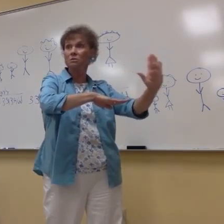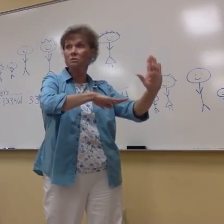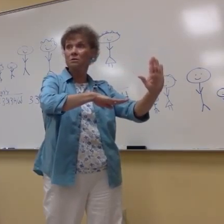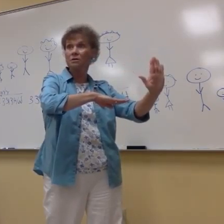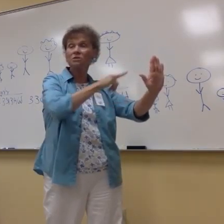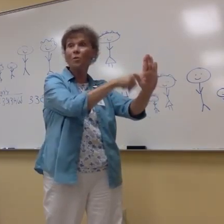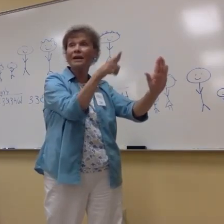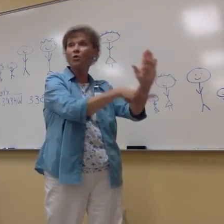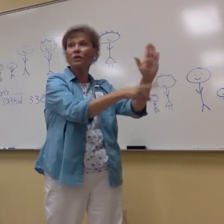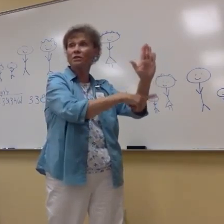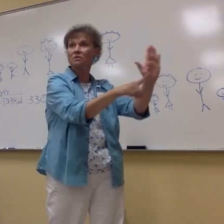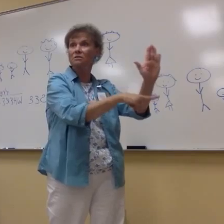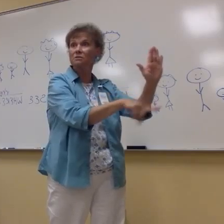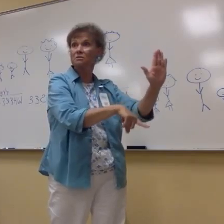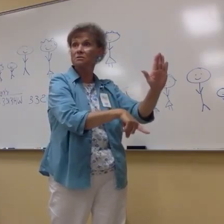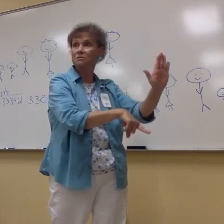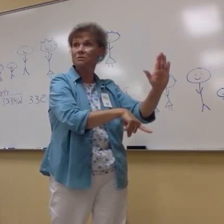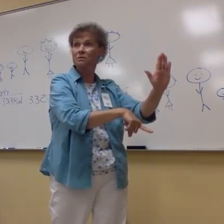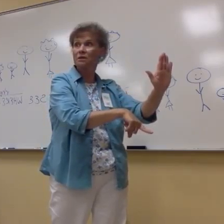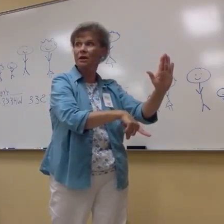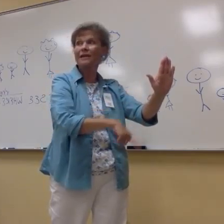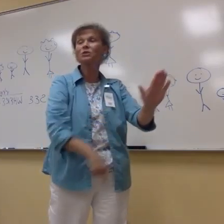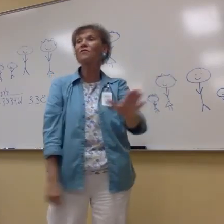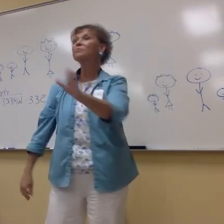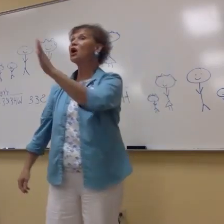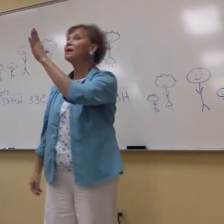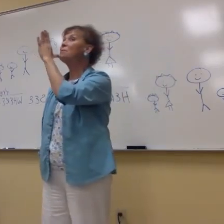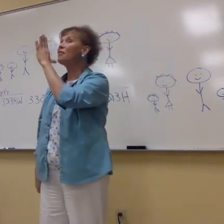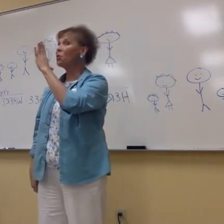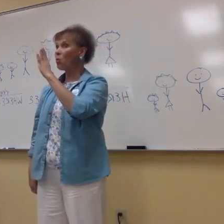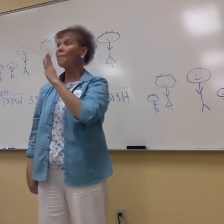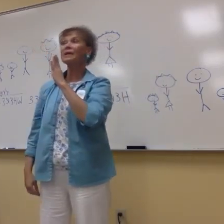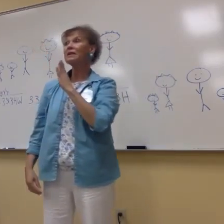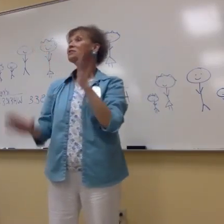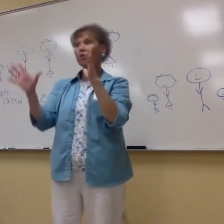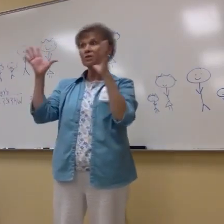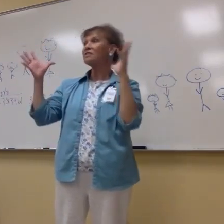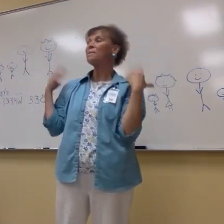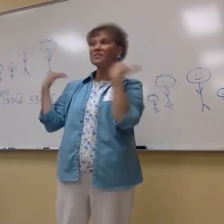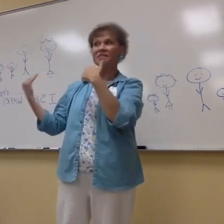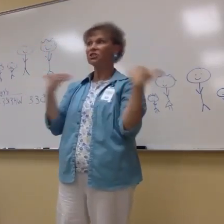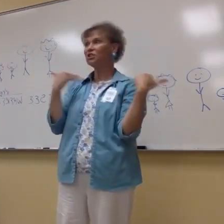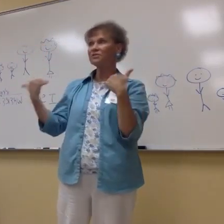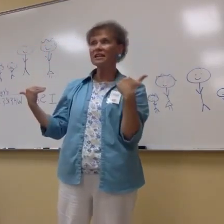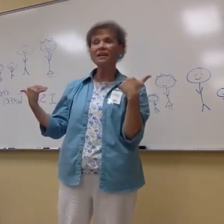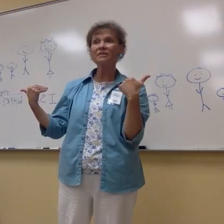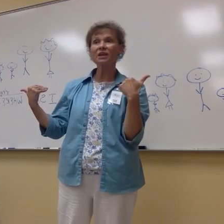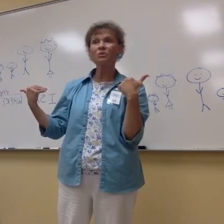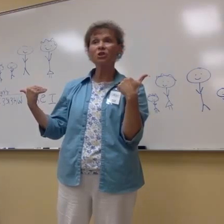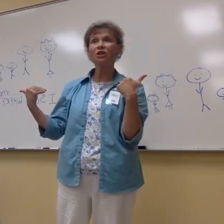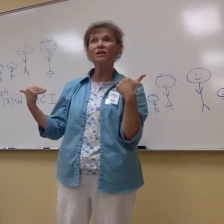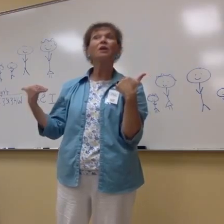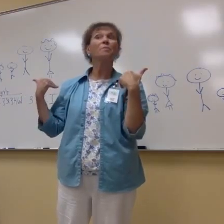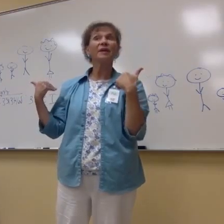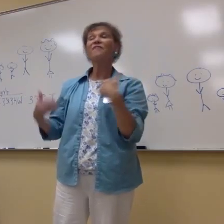That's the difference between the point and the palm. The person themselves, talking